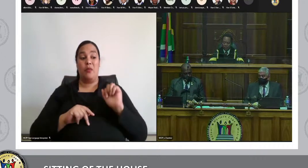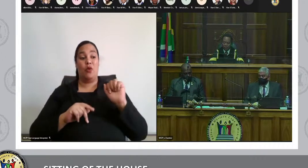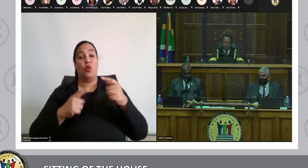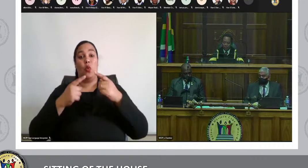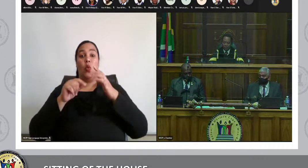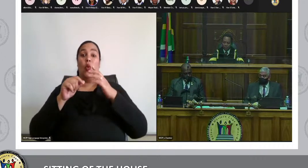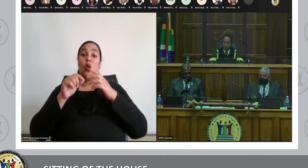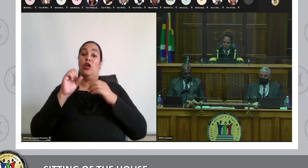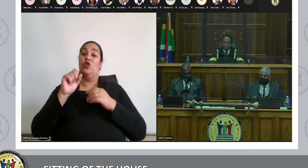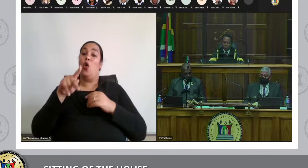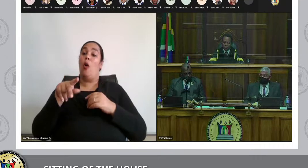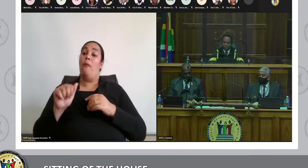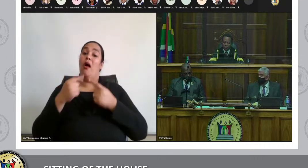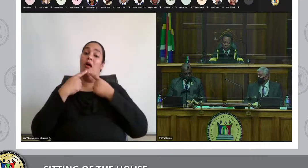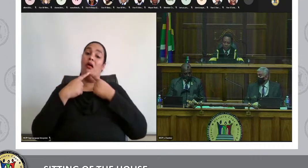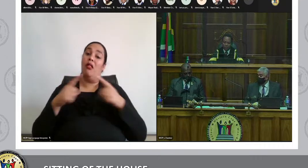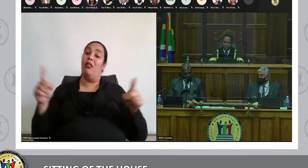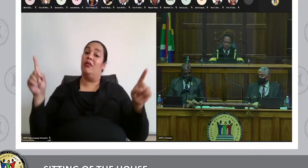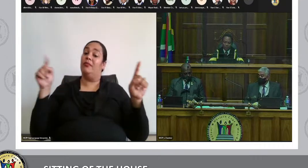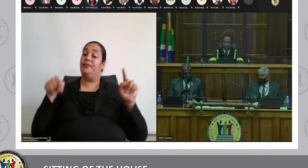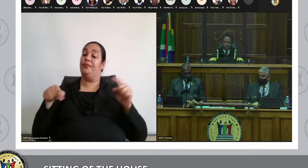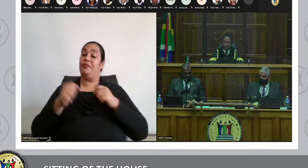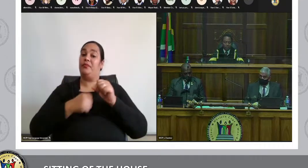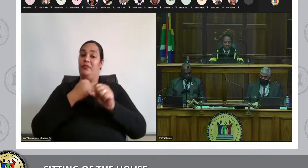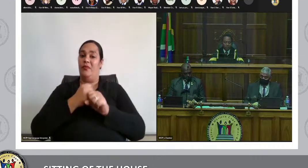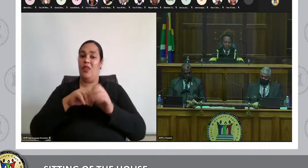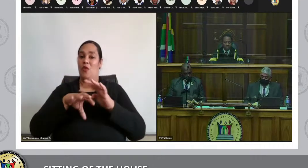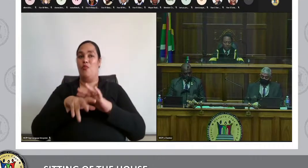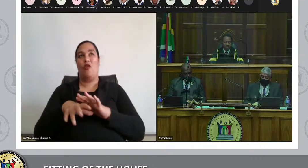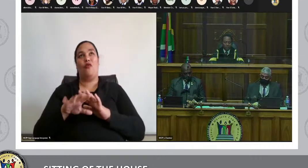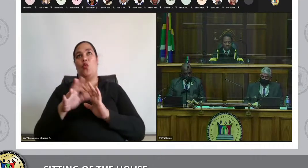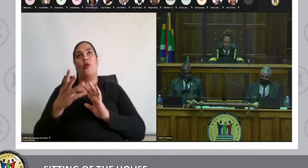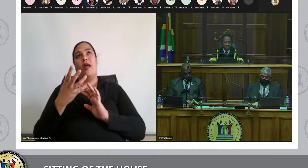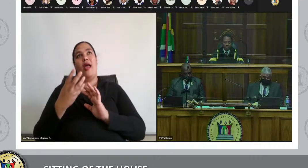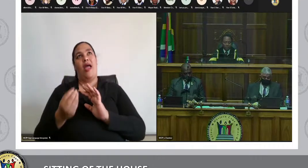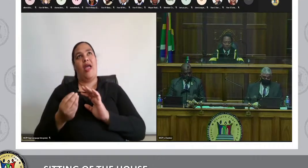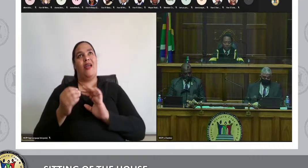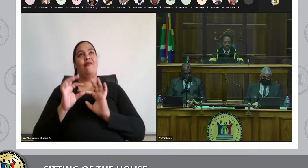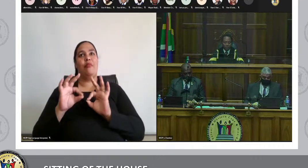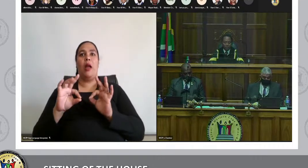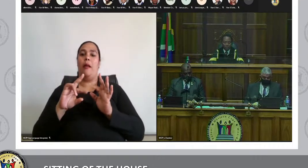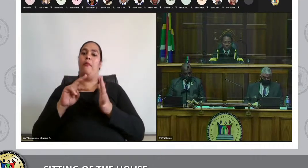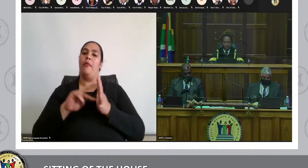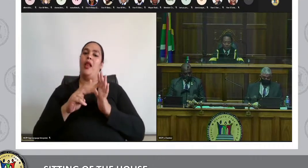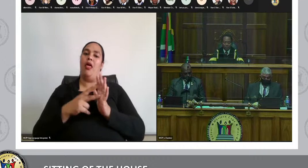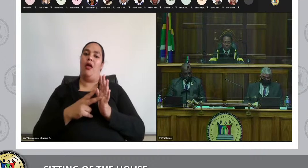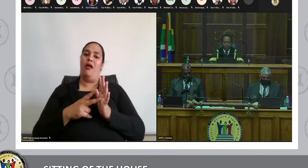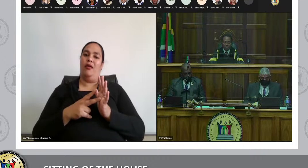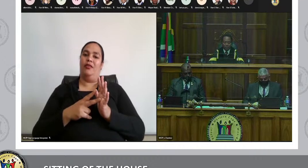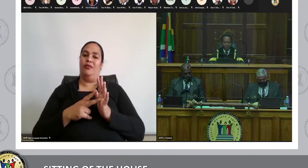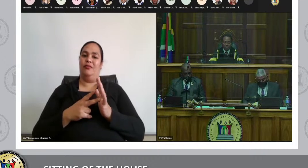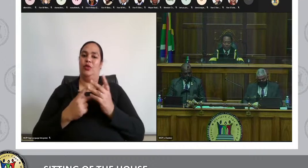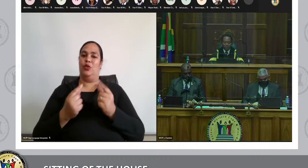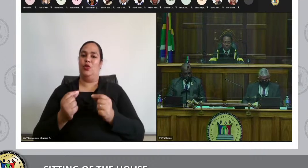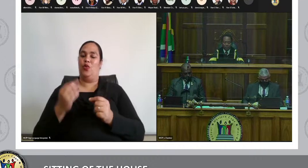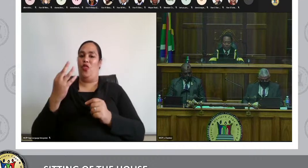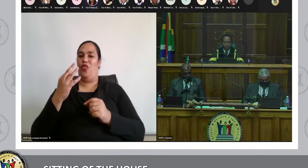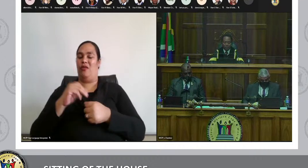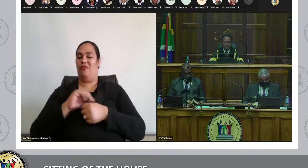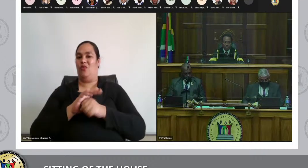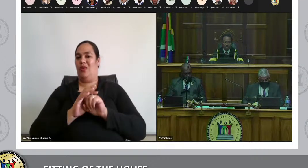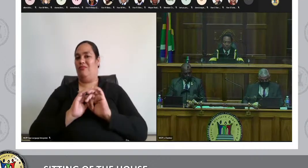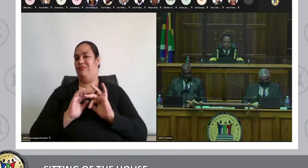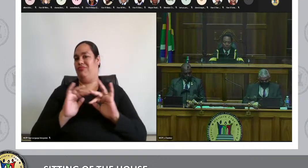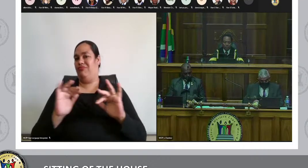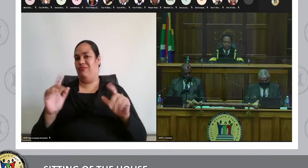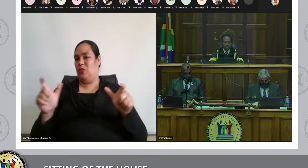address in the SOPA early this year that the province does not have a proactive plan against the possible third wave of